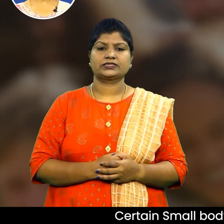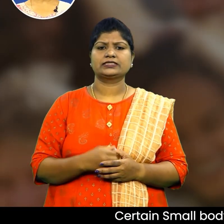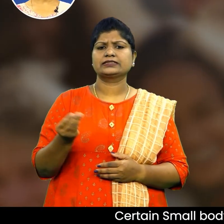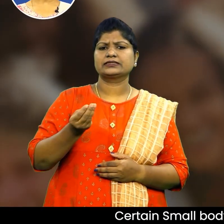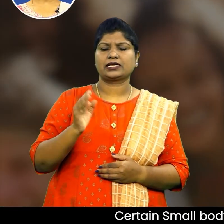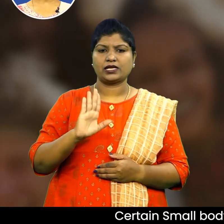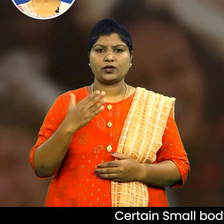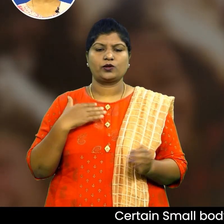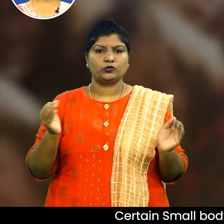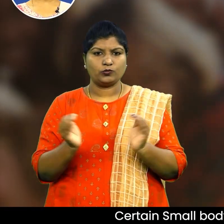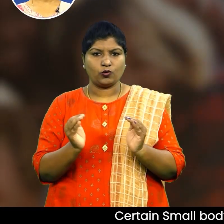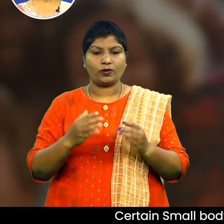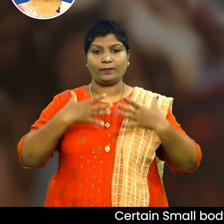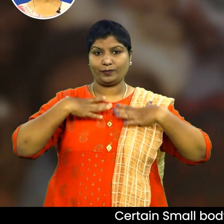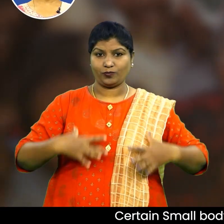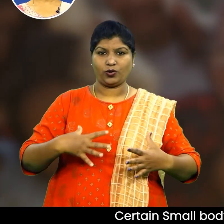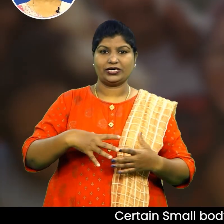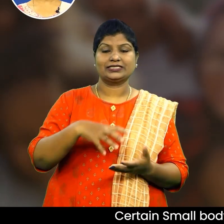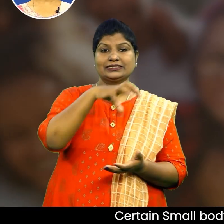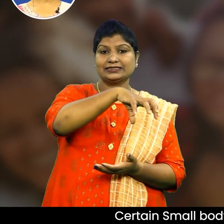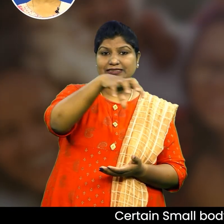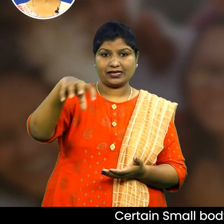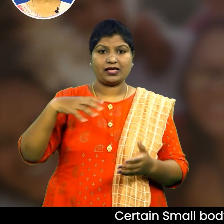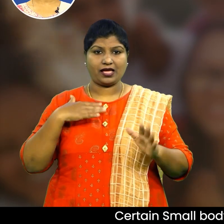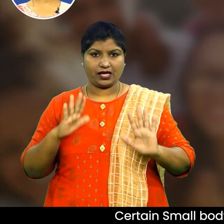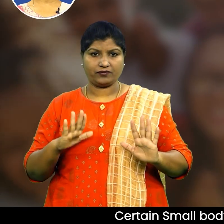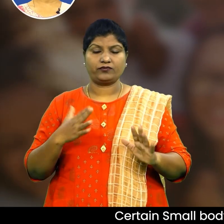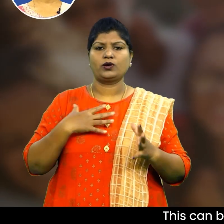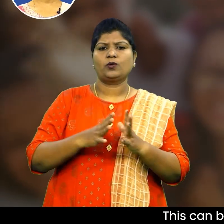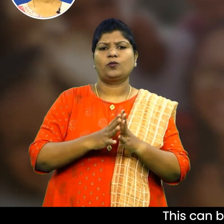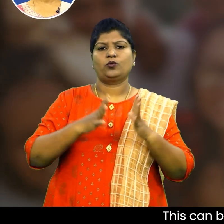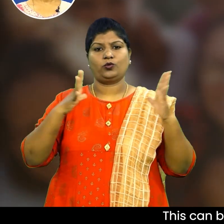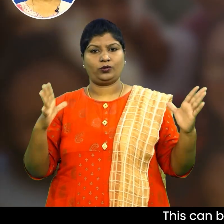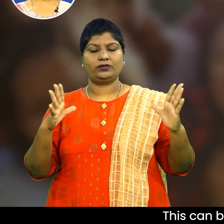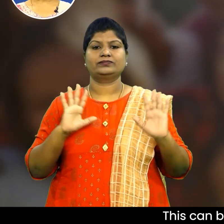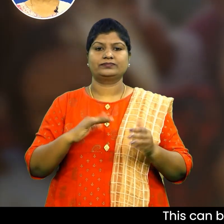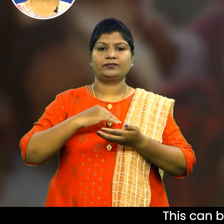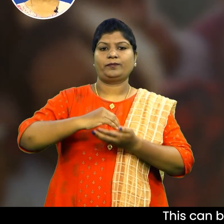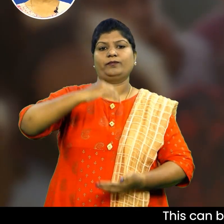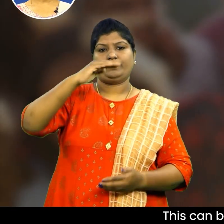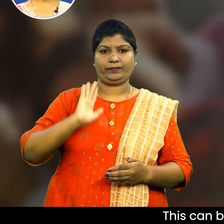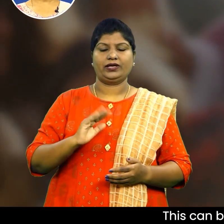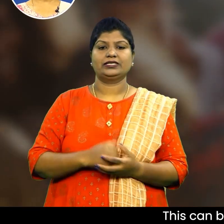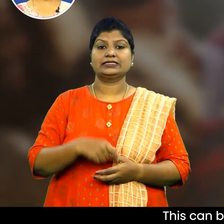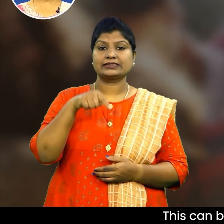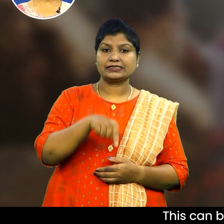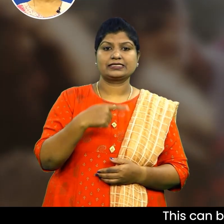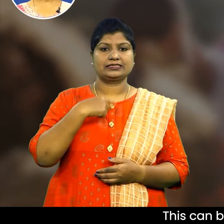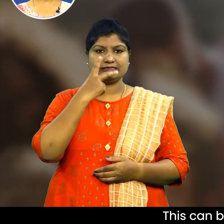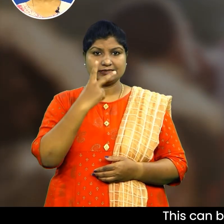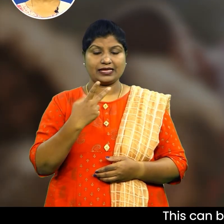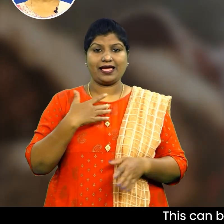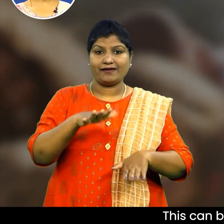Certain small body areas proportionately grow big. This can be seen in